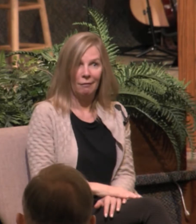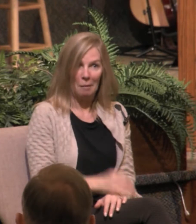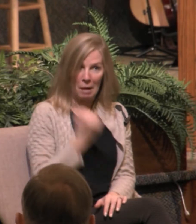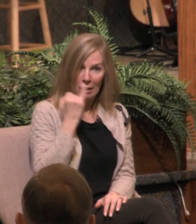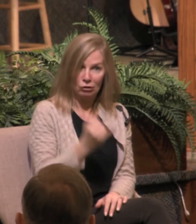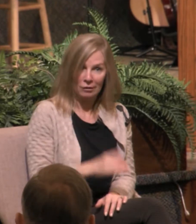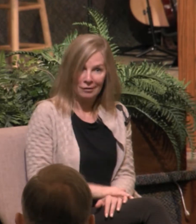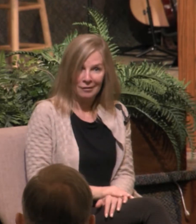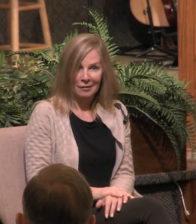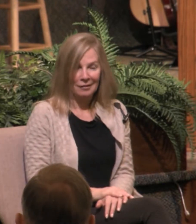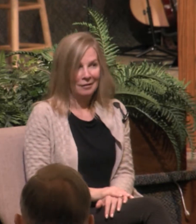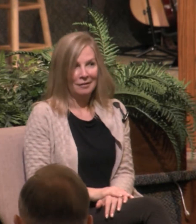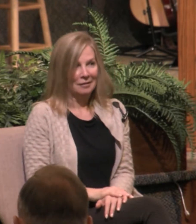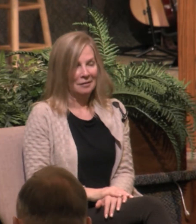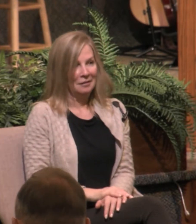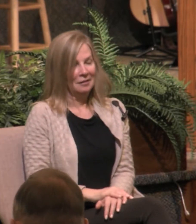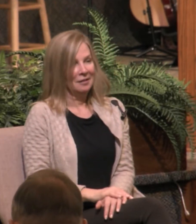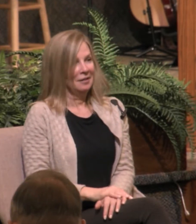I can't even imagine that.